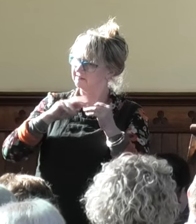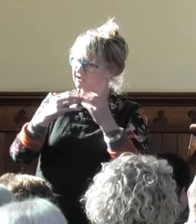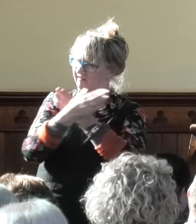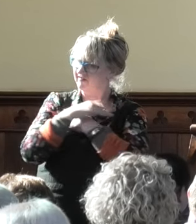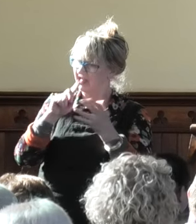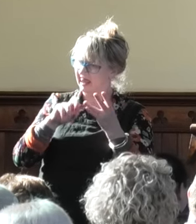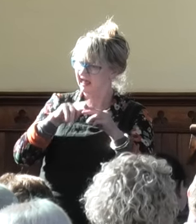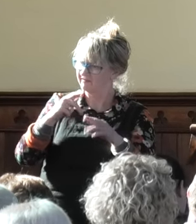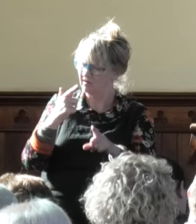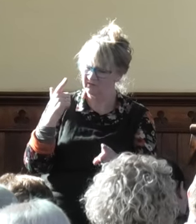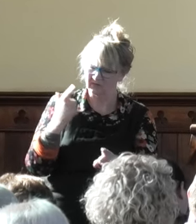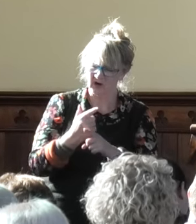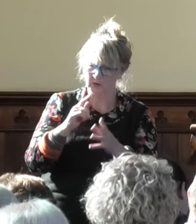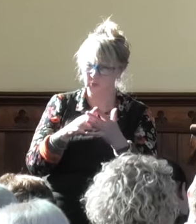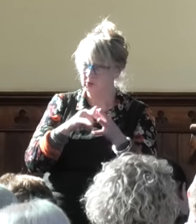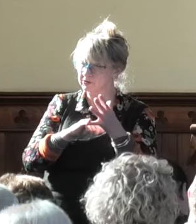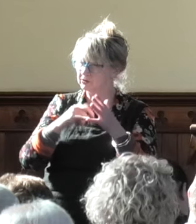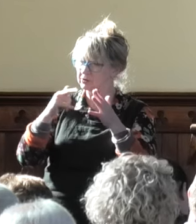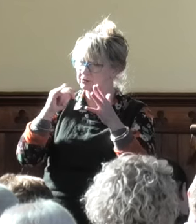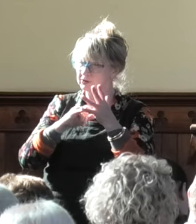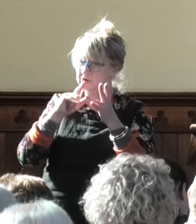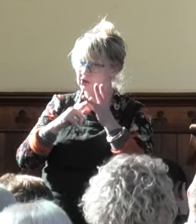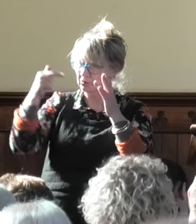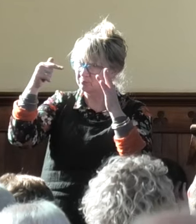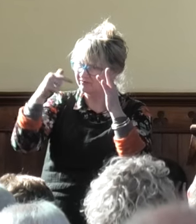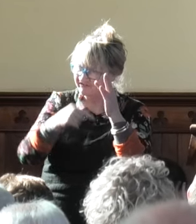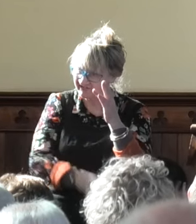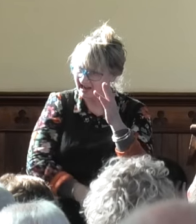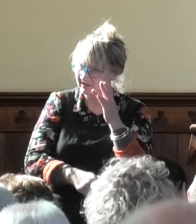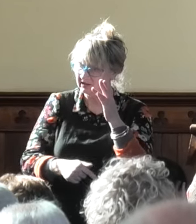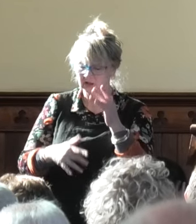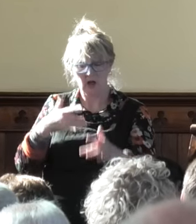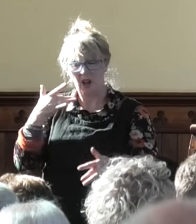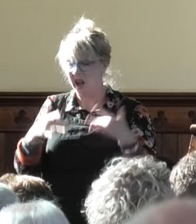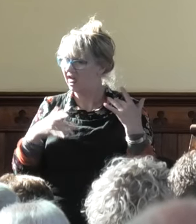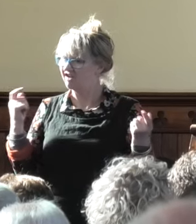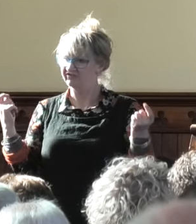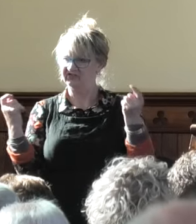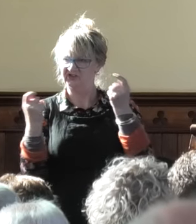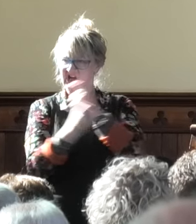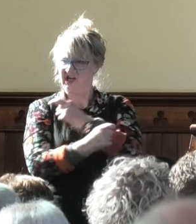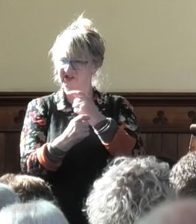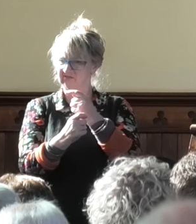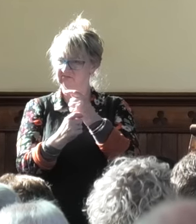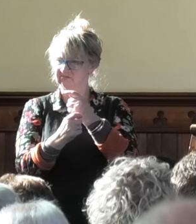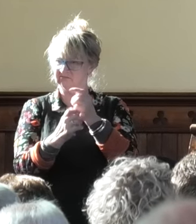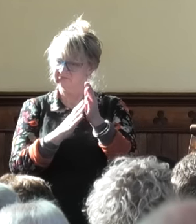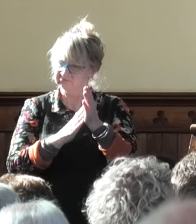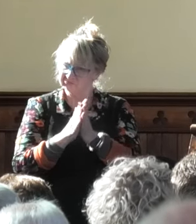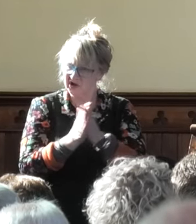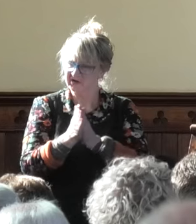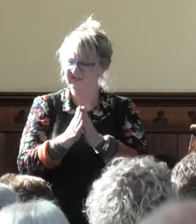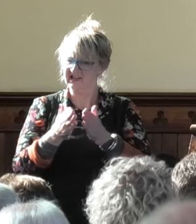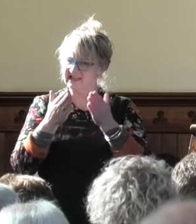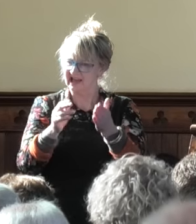was so profound and so life-changing that it actually motivated her, gave her the love and